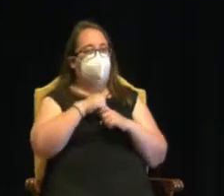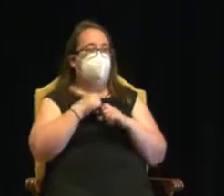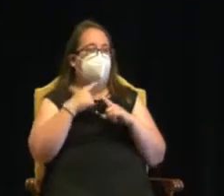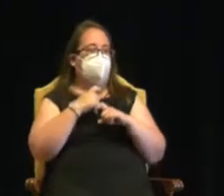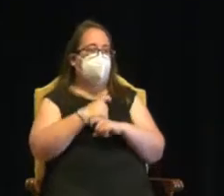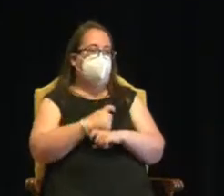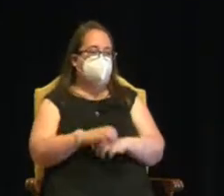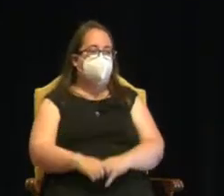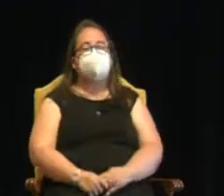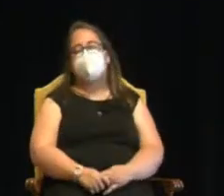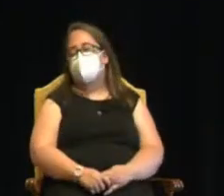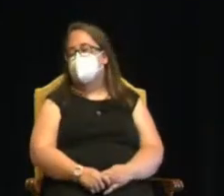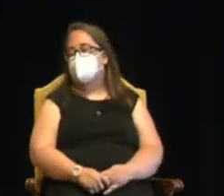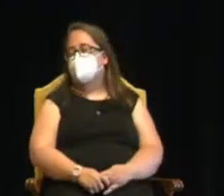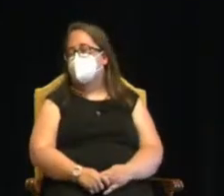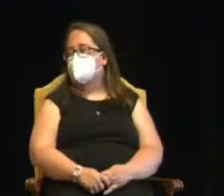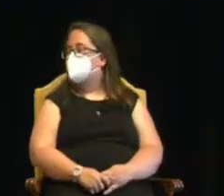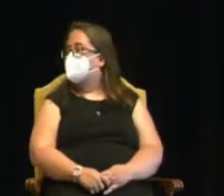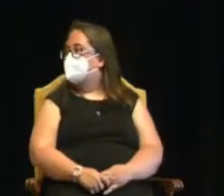stuff.